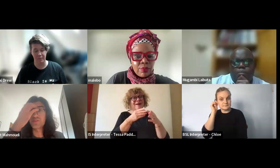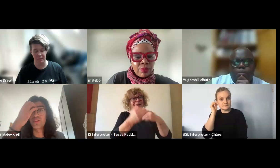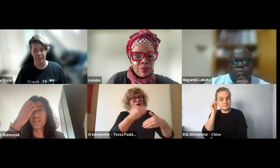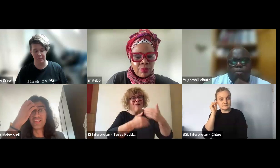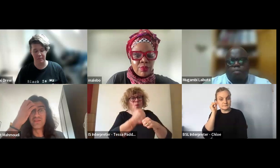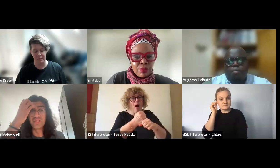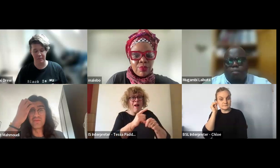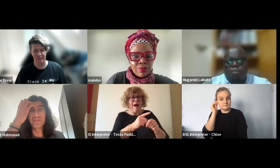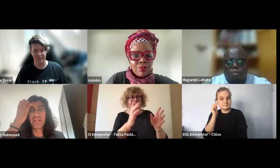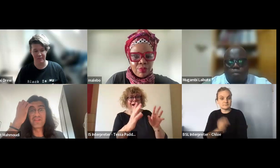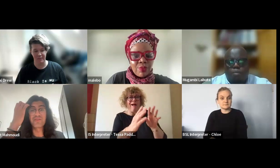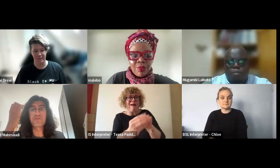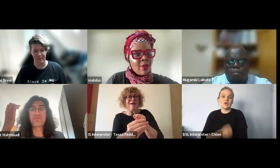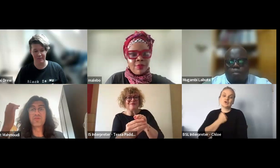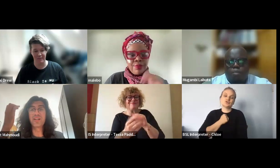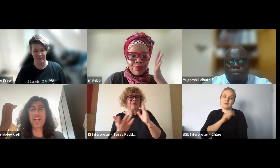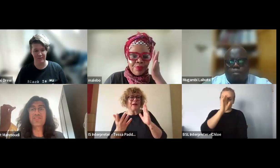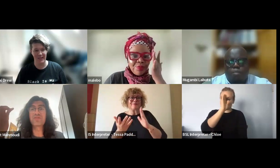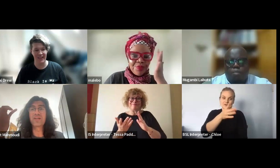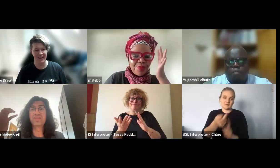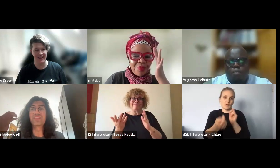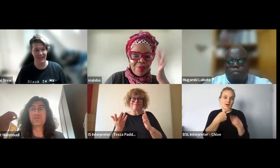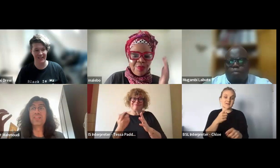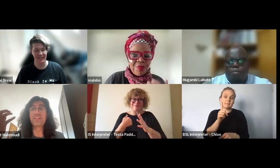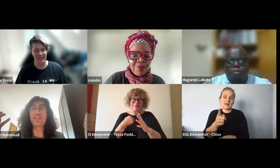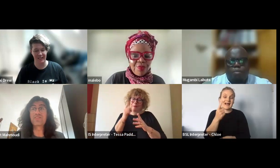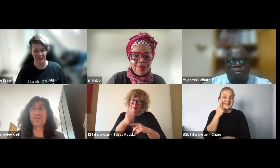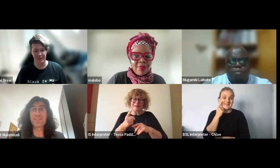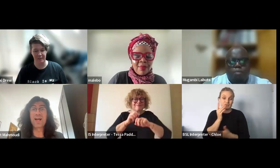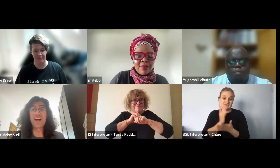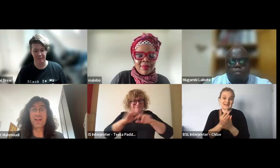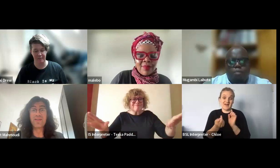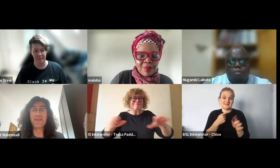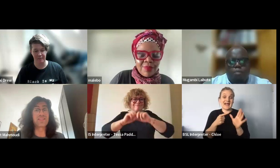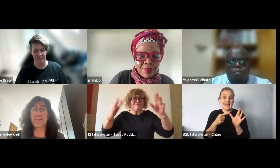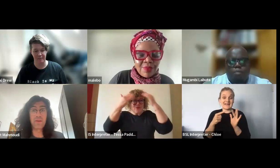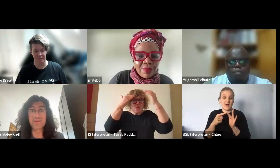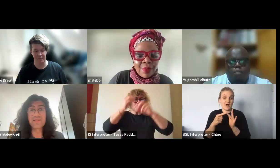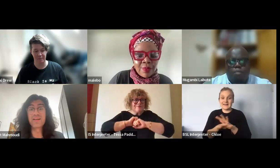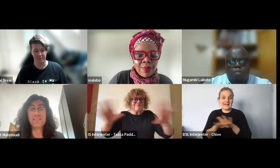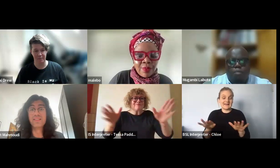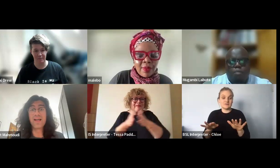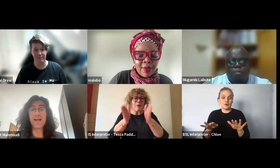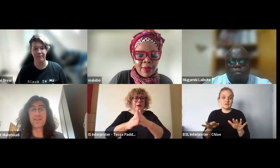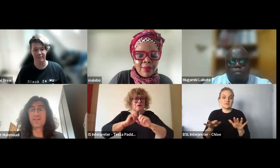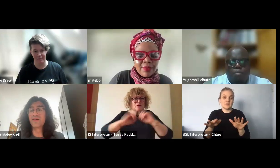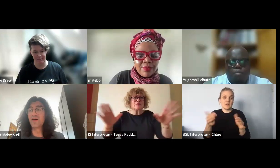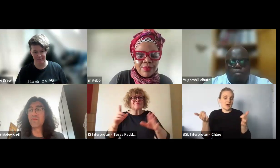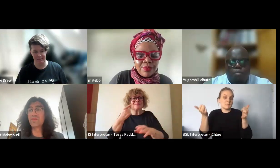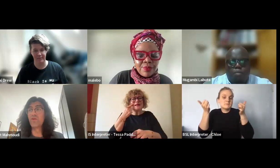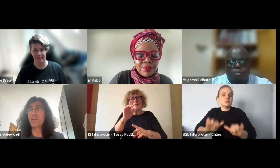to. So I'm sorry, Malebo, for not giving you a straightforward answer, but I think really the answer is AI isn't a panacea,